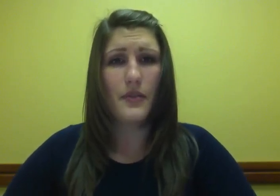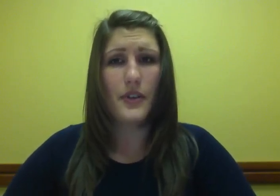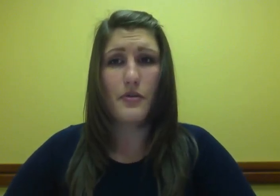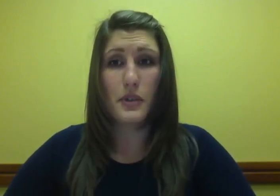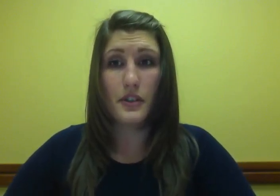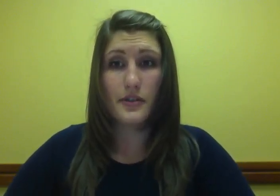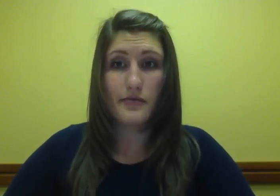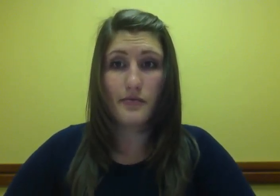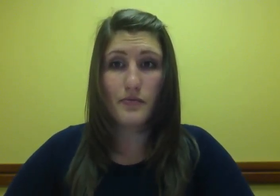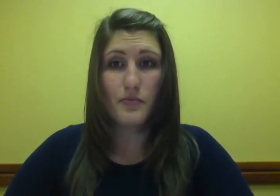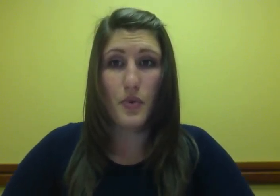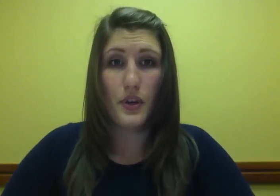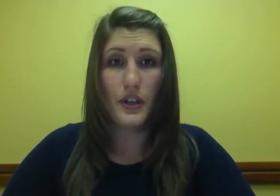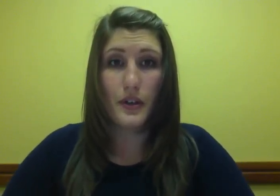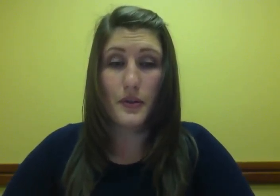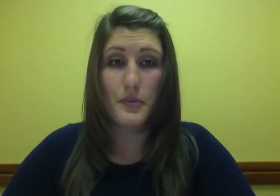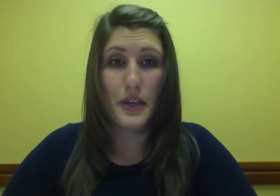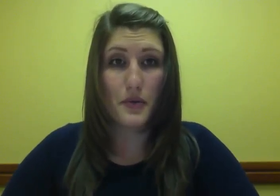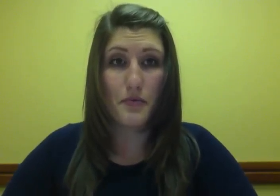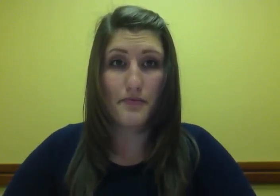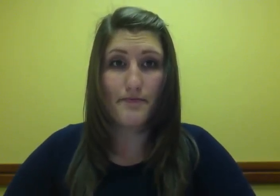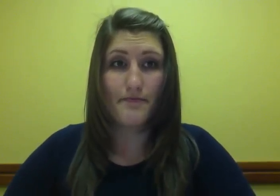Favorite book. Boy in a Girl's Bathroom.